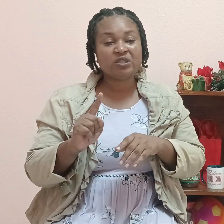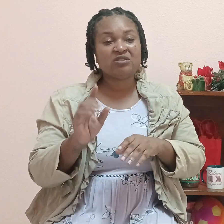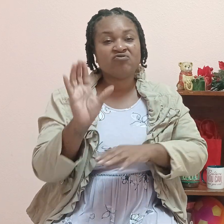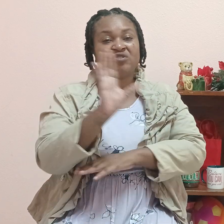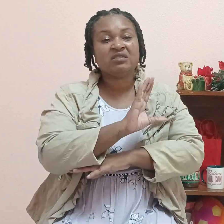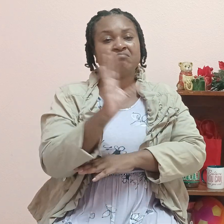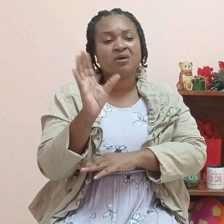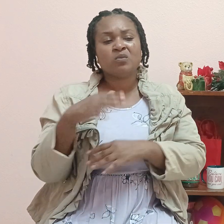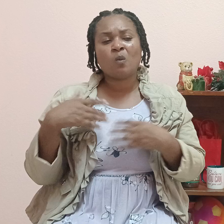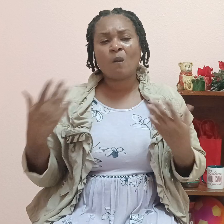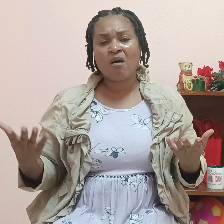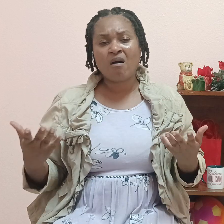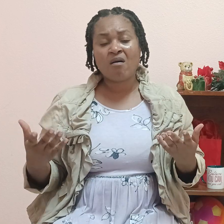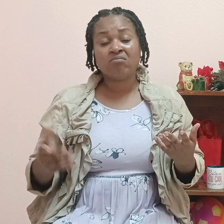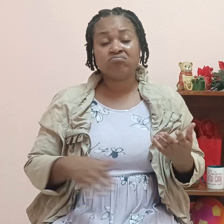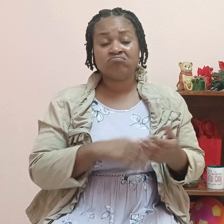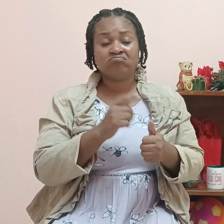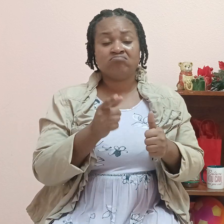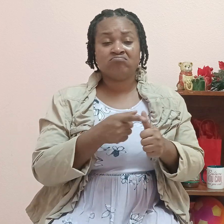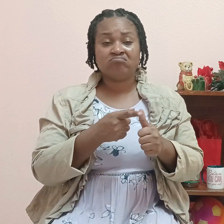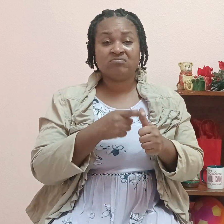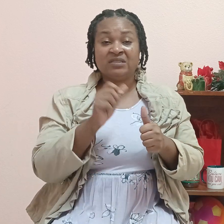A, poinsettia,